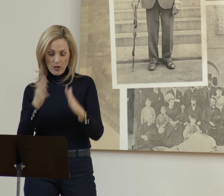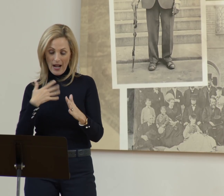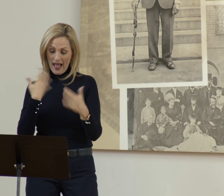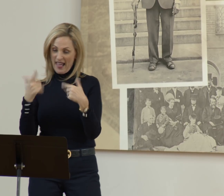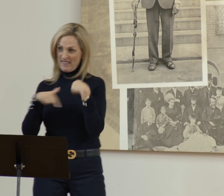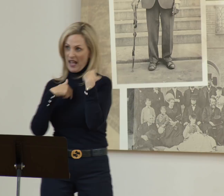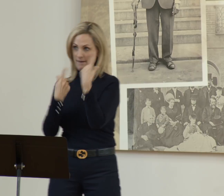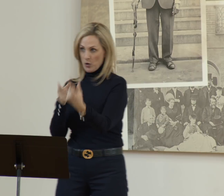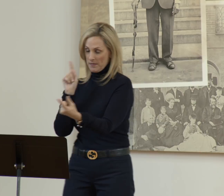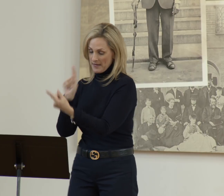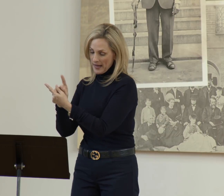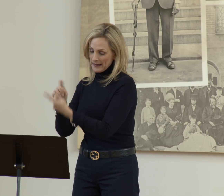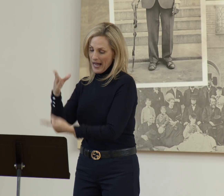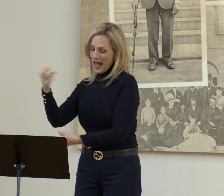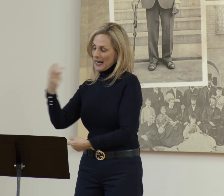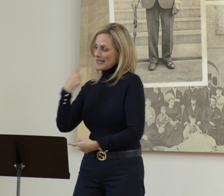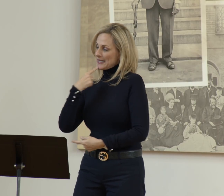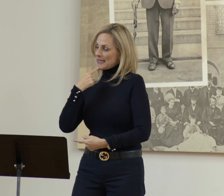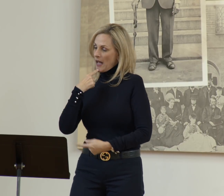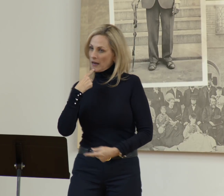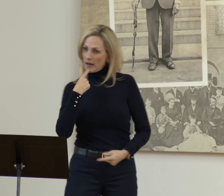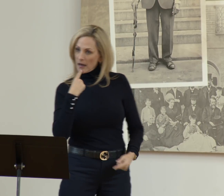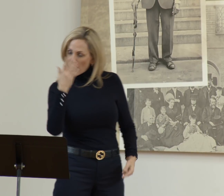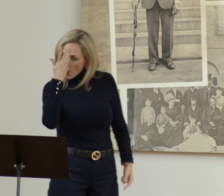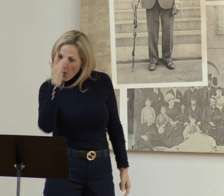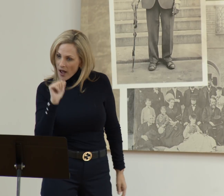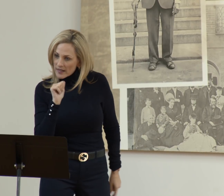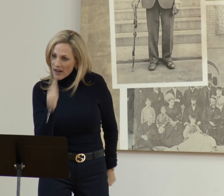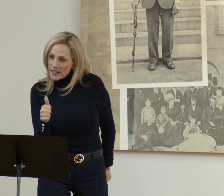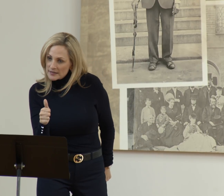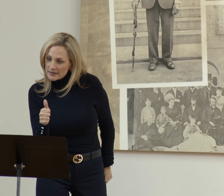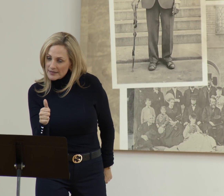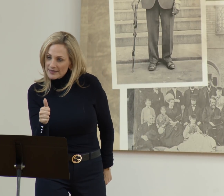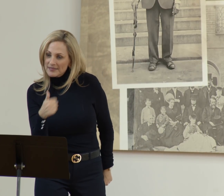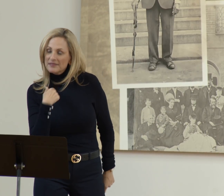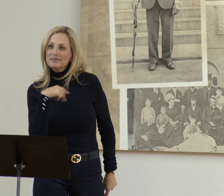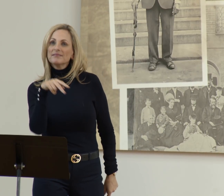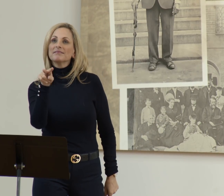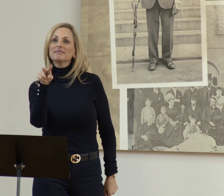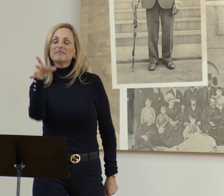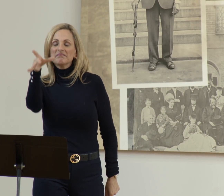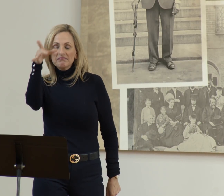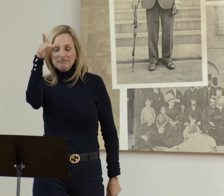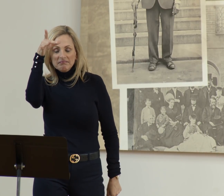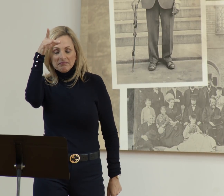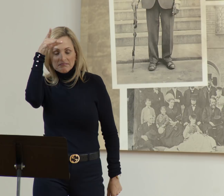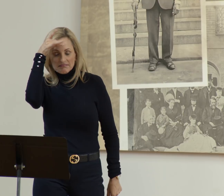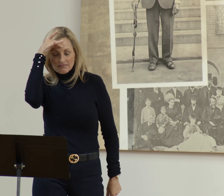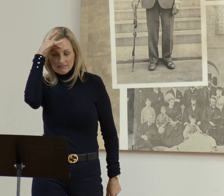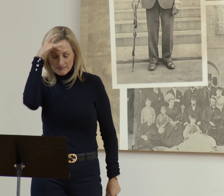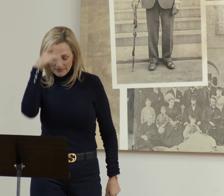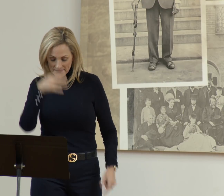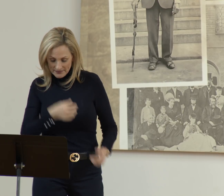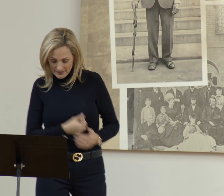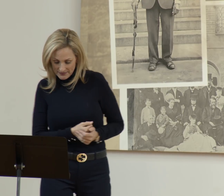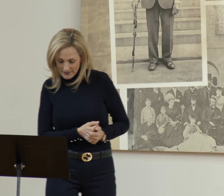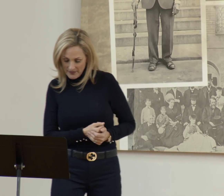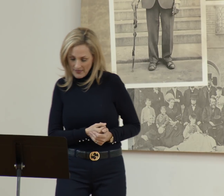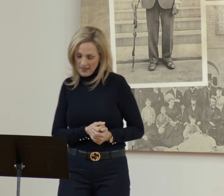He was the first deaf actor I had ever met, and his response was, "Why not?"